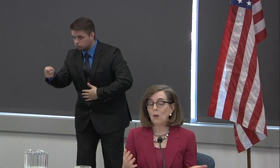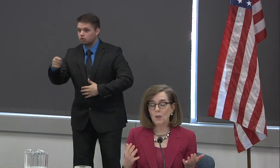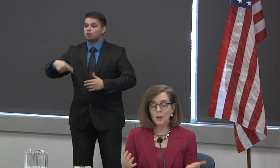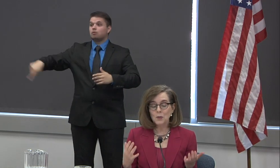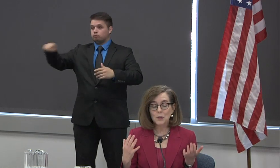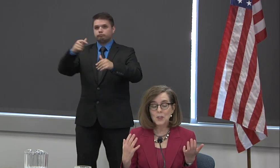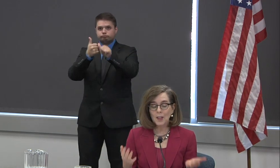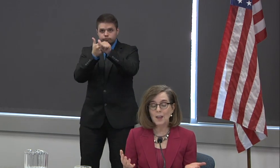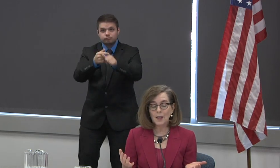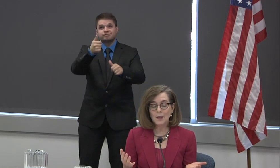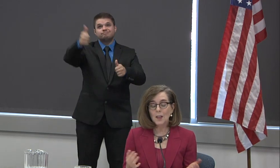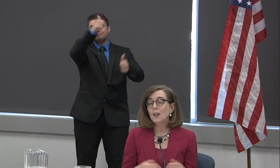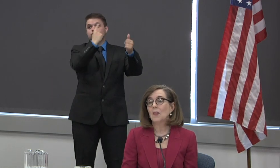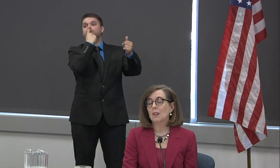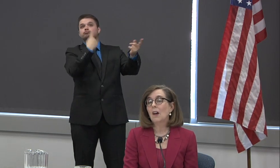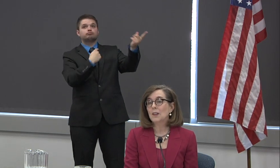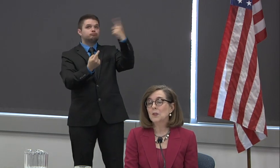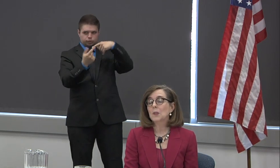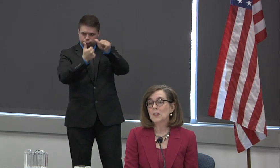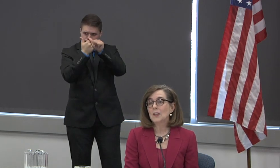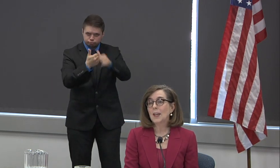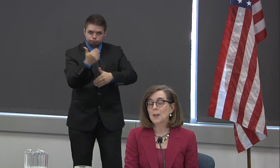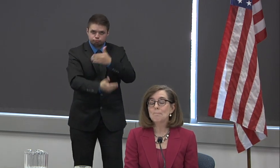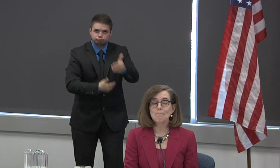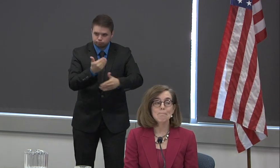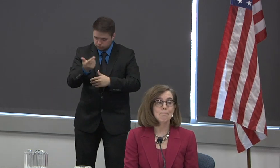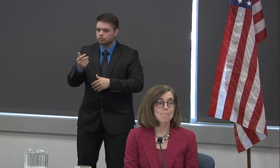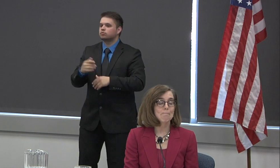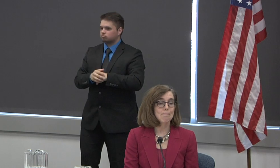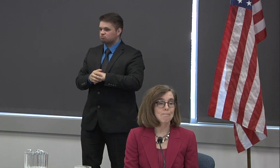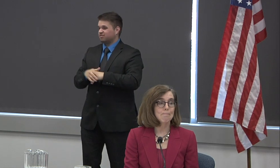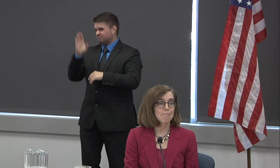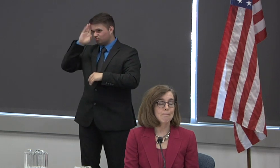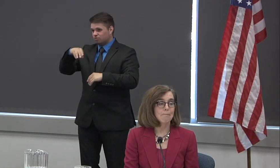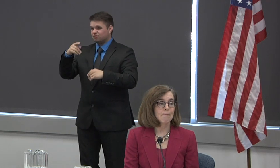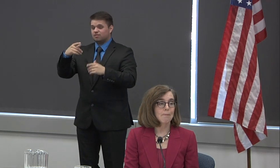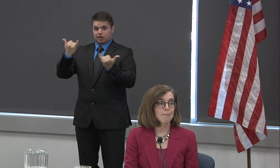all understand that lives are at stake.